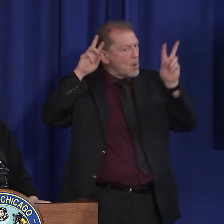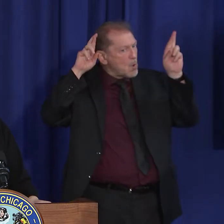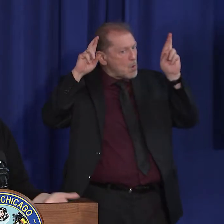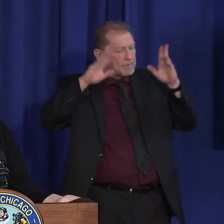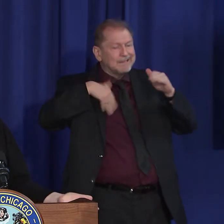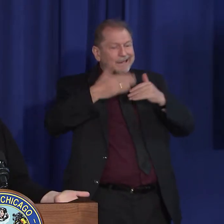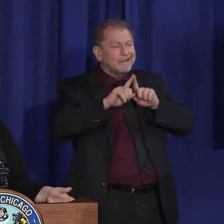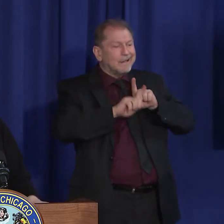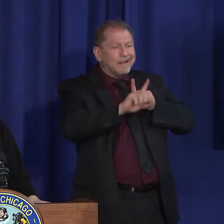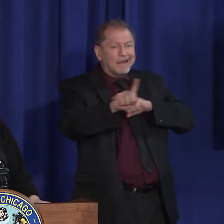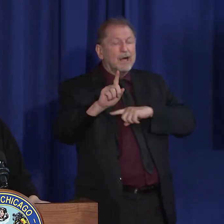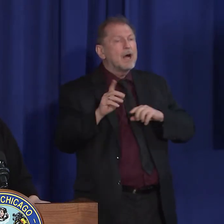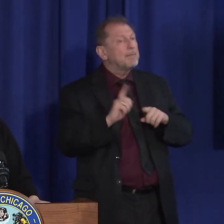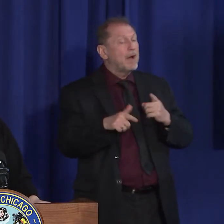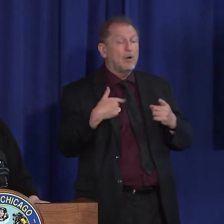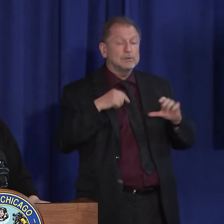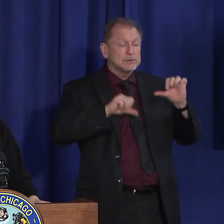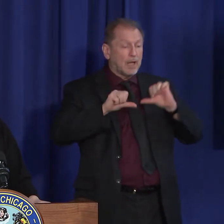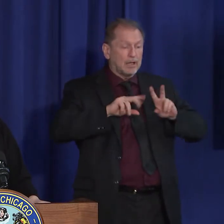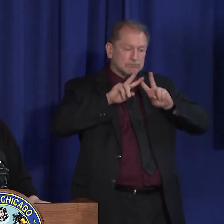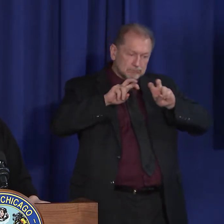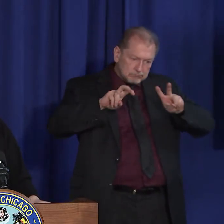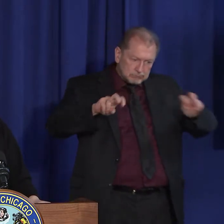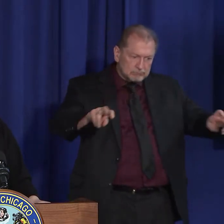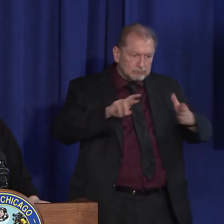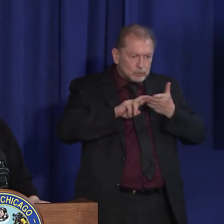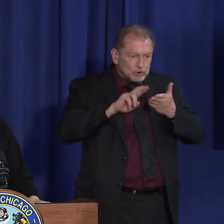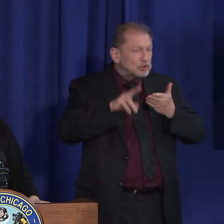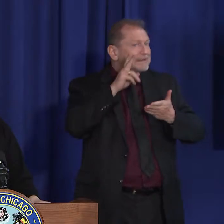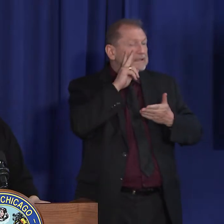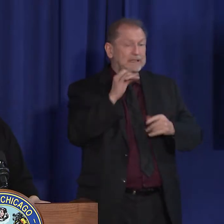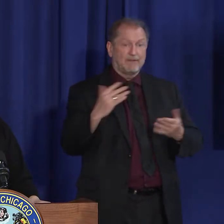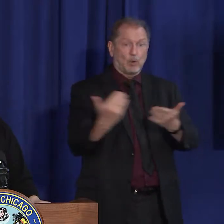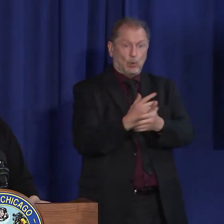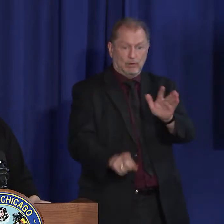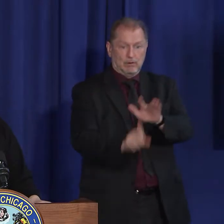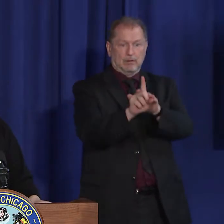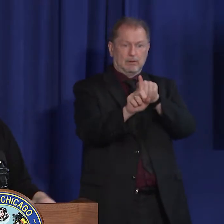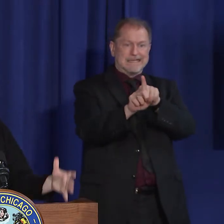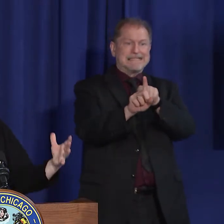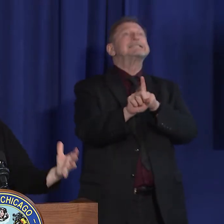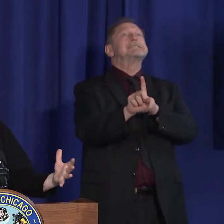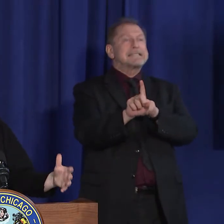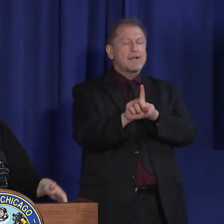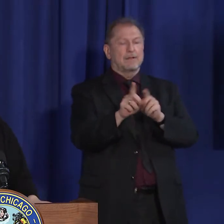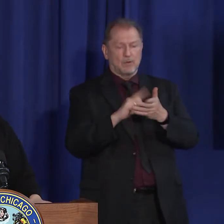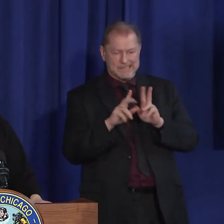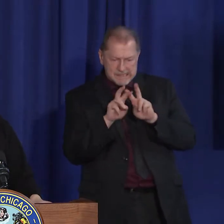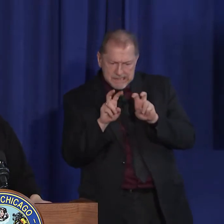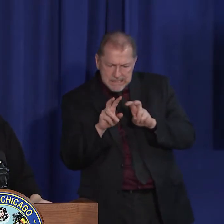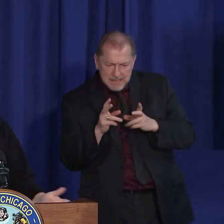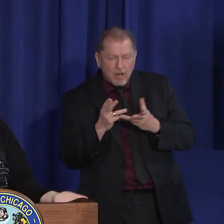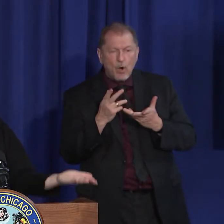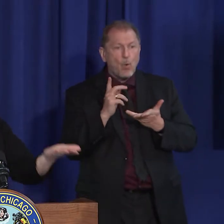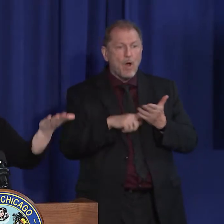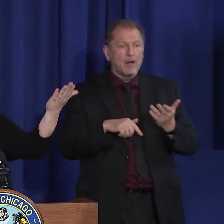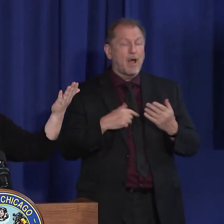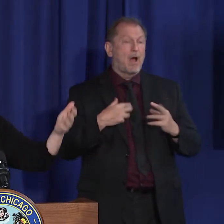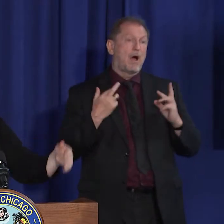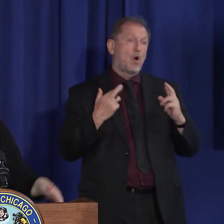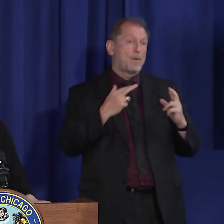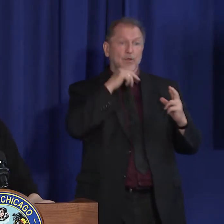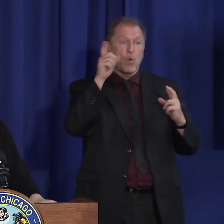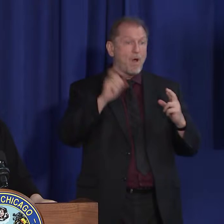on the data and the risk, and do everything we can to not have to put stricter mitigations in. Since